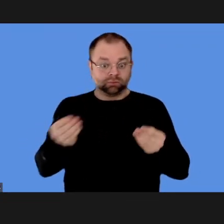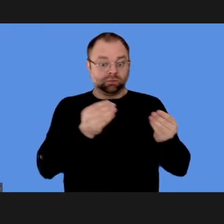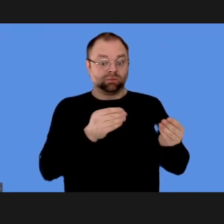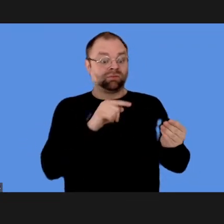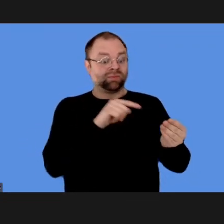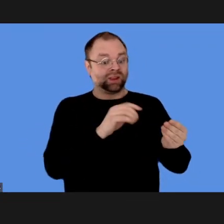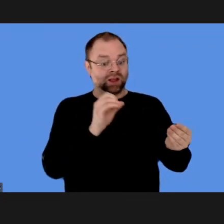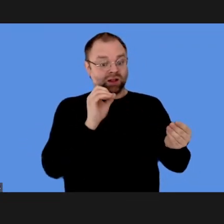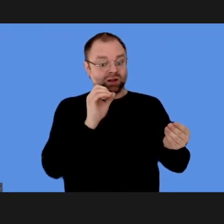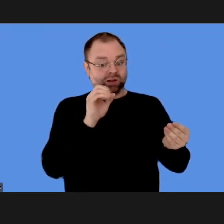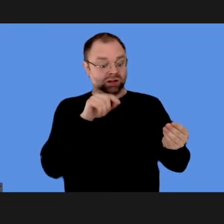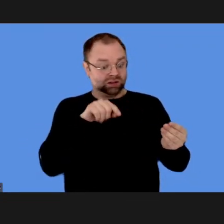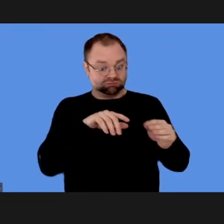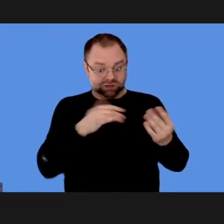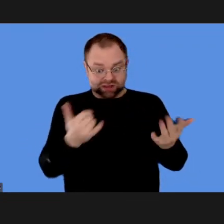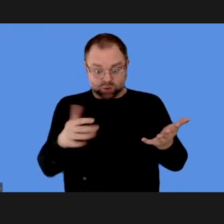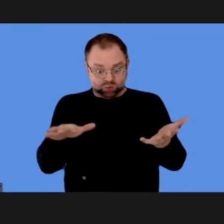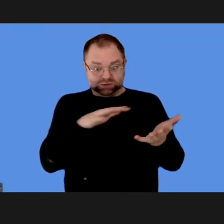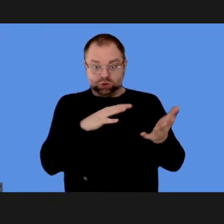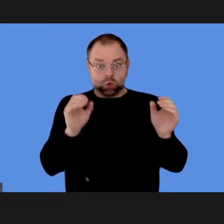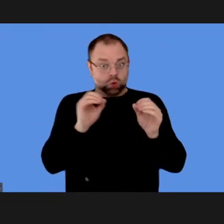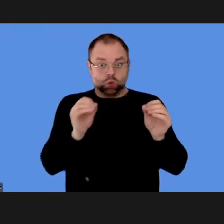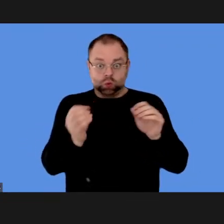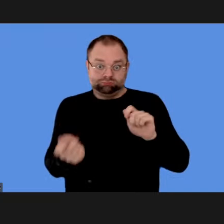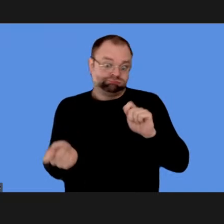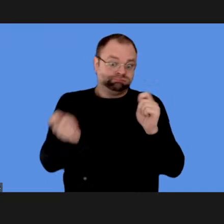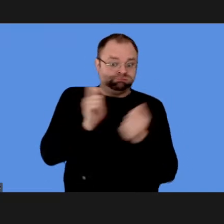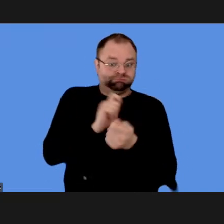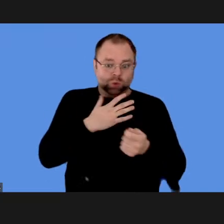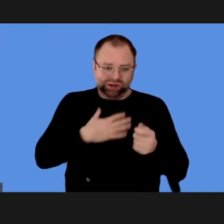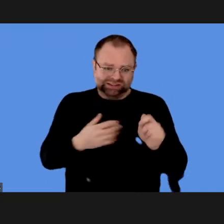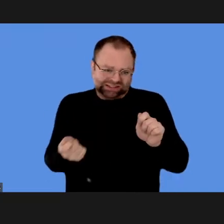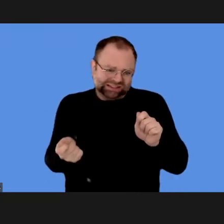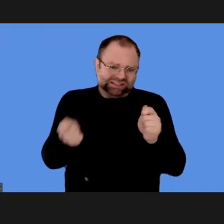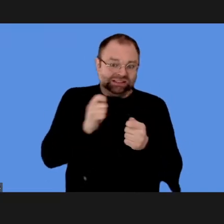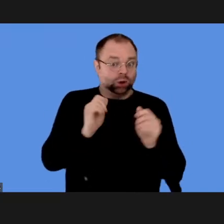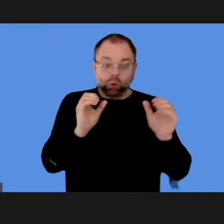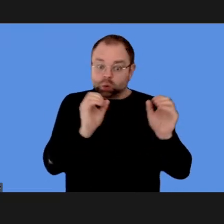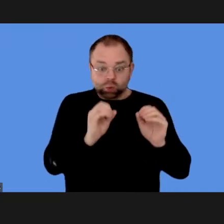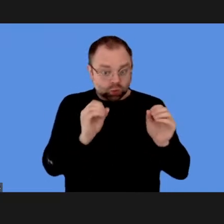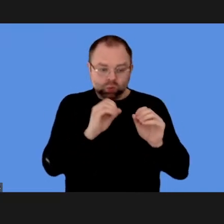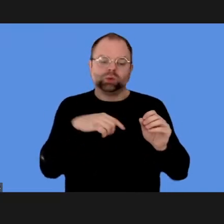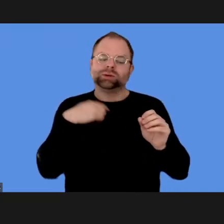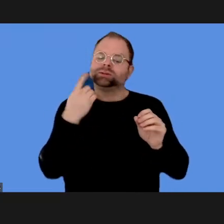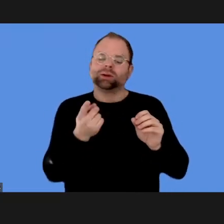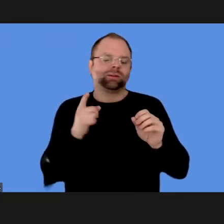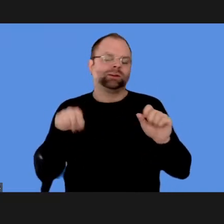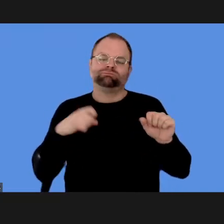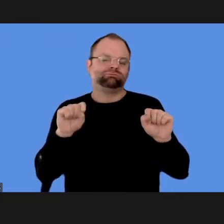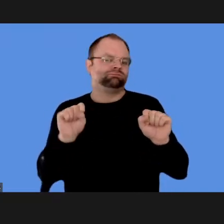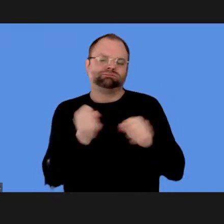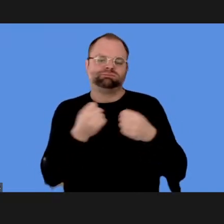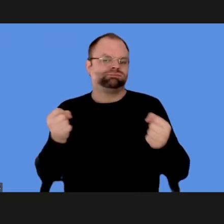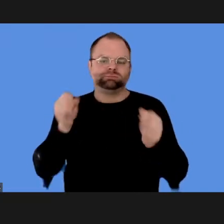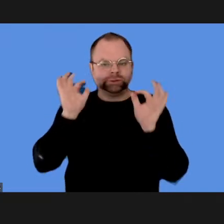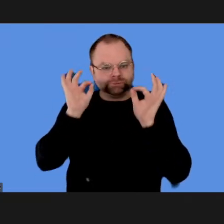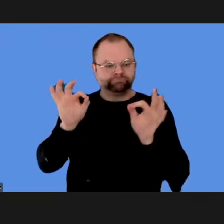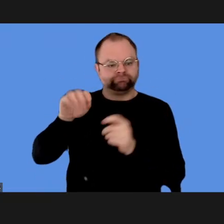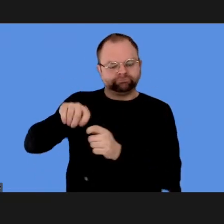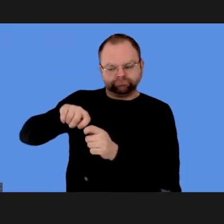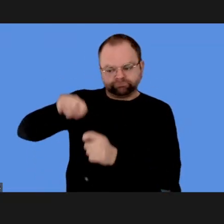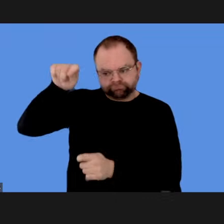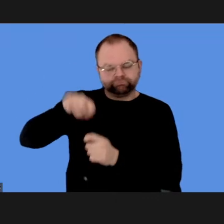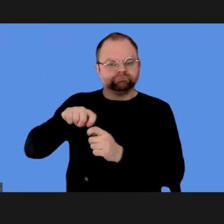the SDG, in our national development programs, and also at the subnational and